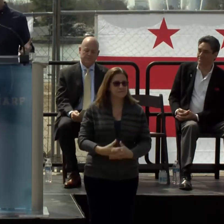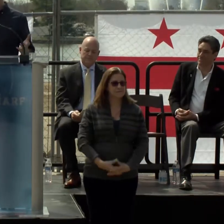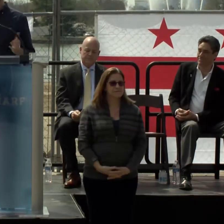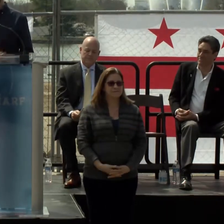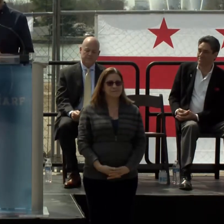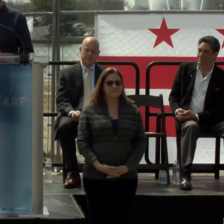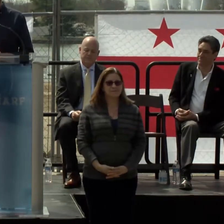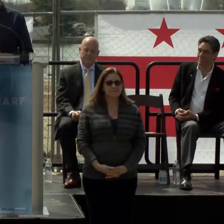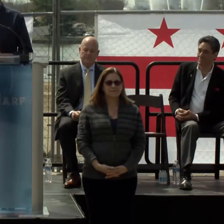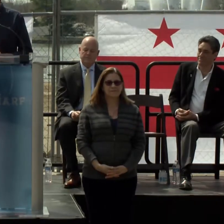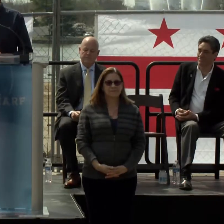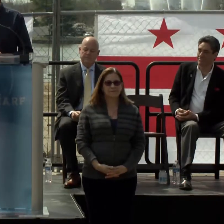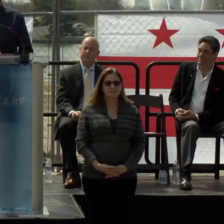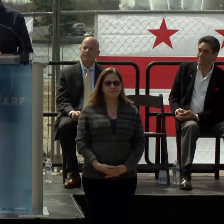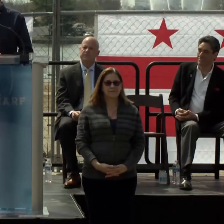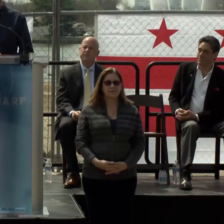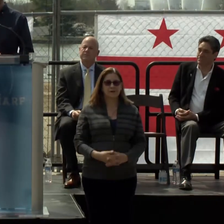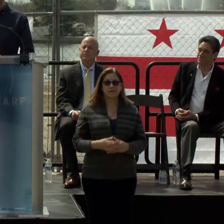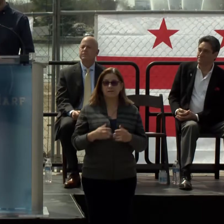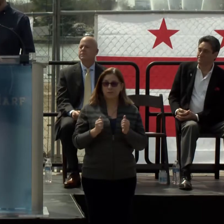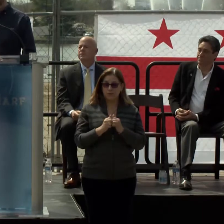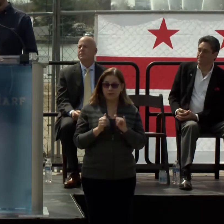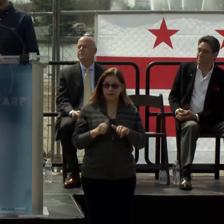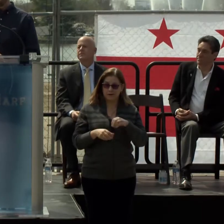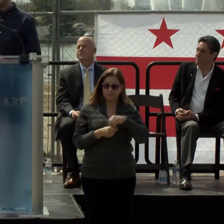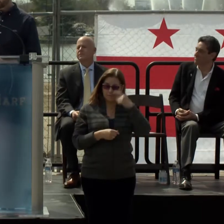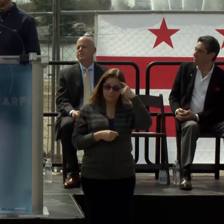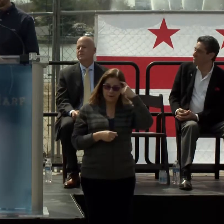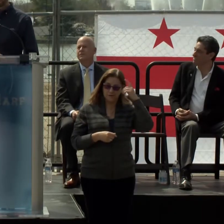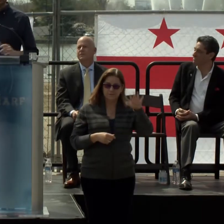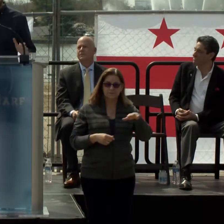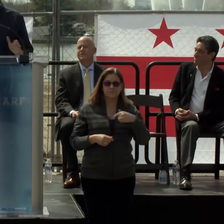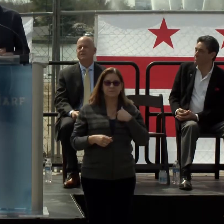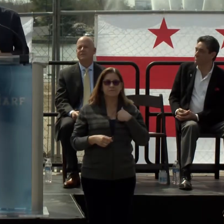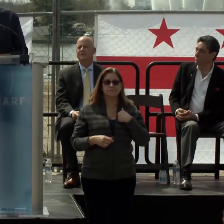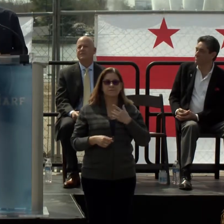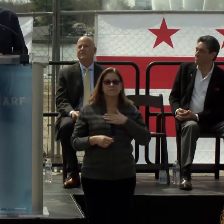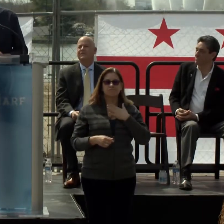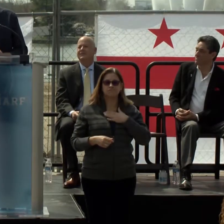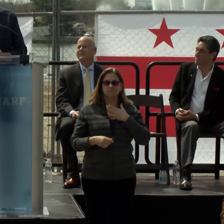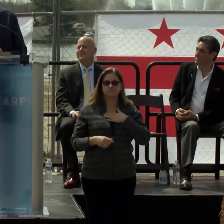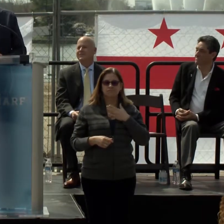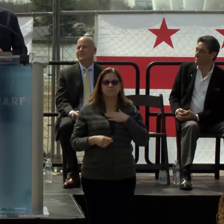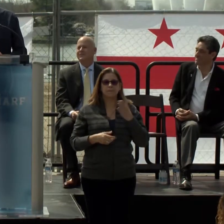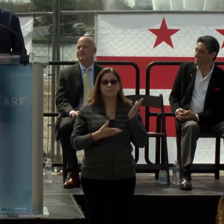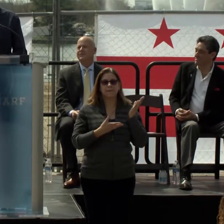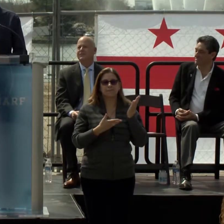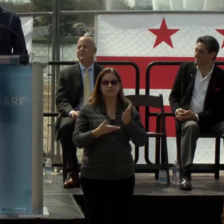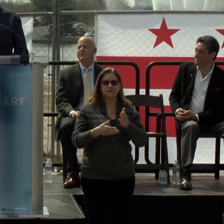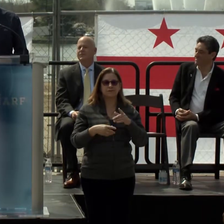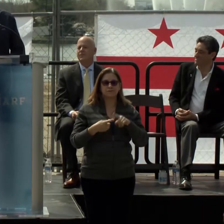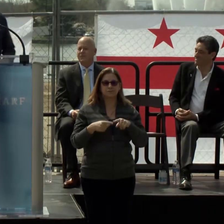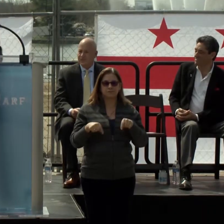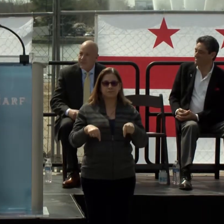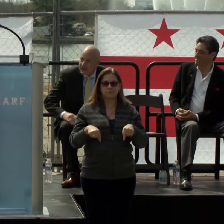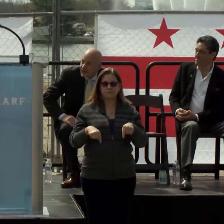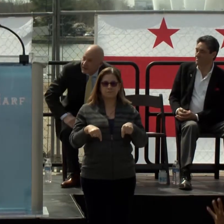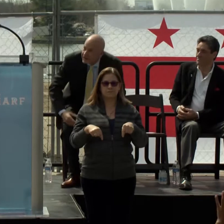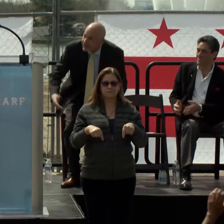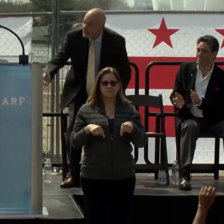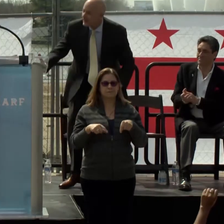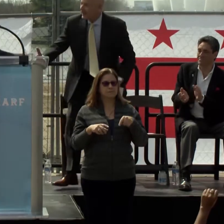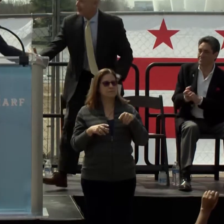So with that, I am pleased to be able to now bring up to the stage Mark Dorrigan, who is the president of PN Hoffman.